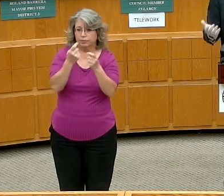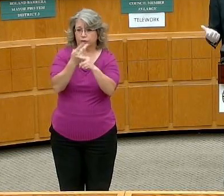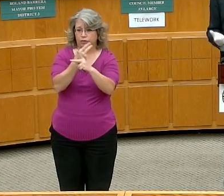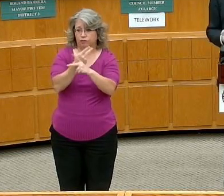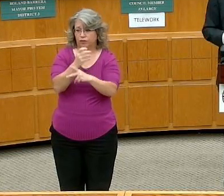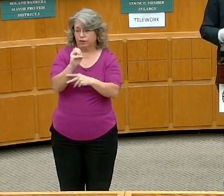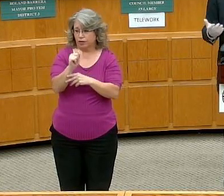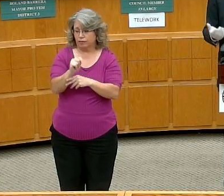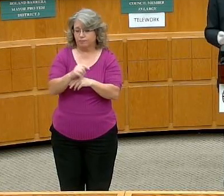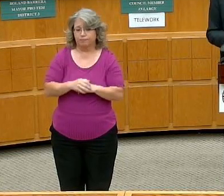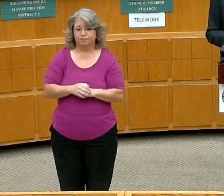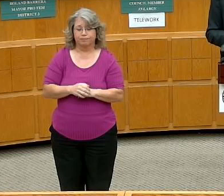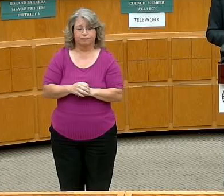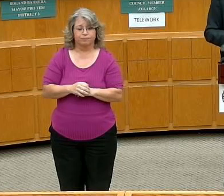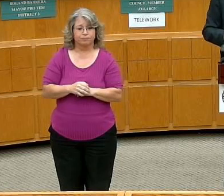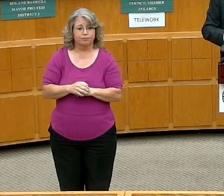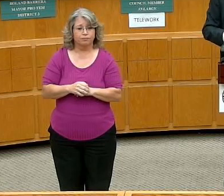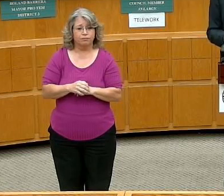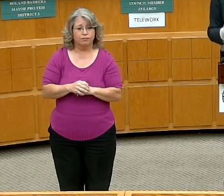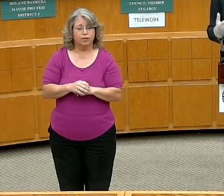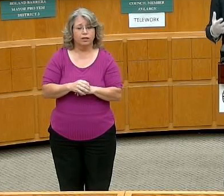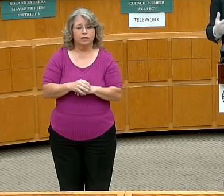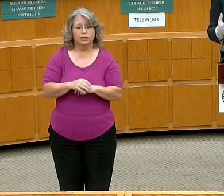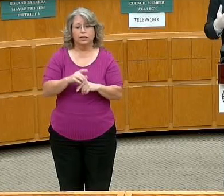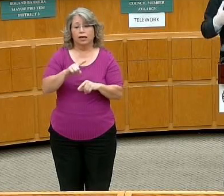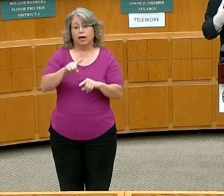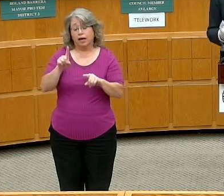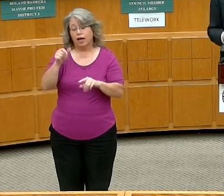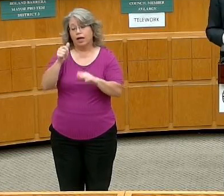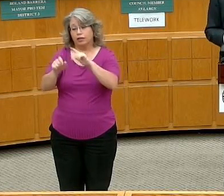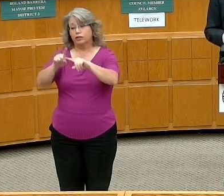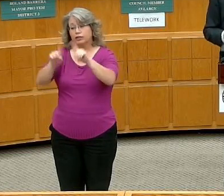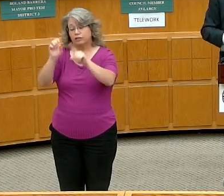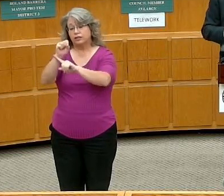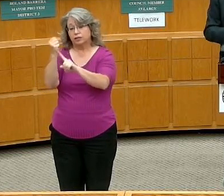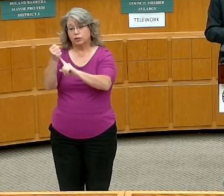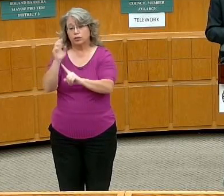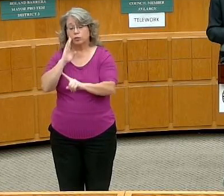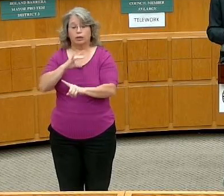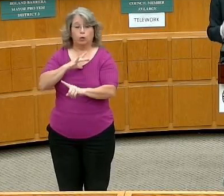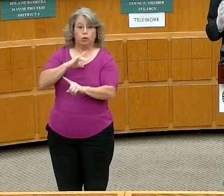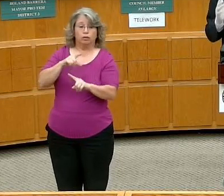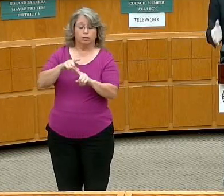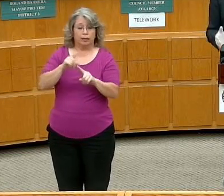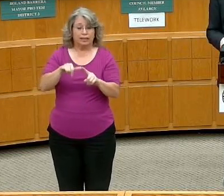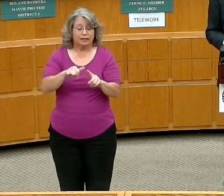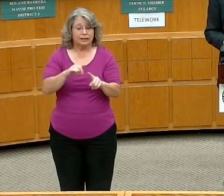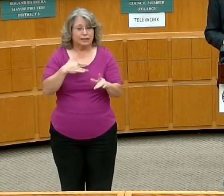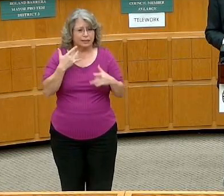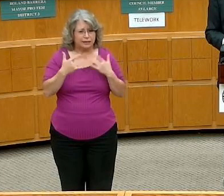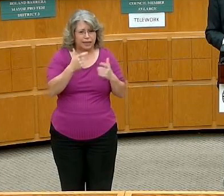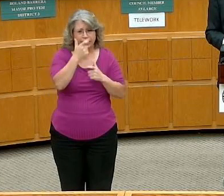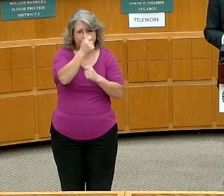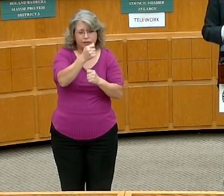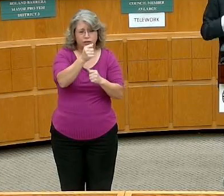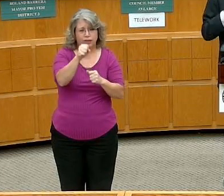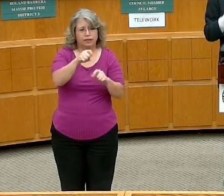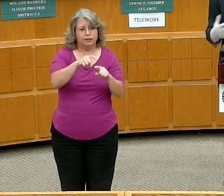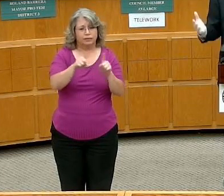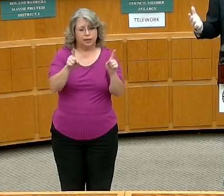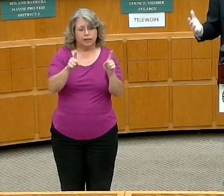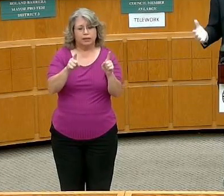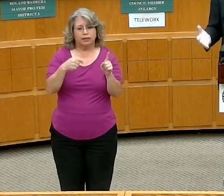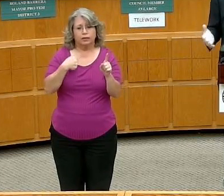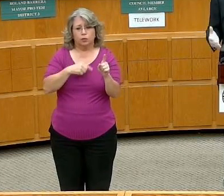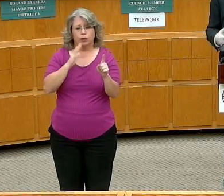been, under different circumstances, it would be pretty cool. But it is for sure, it was exciting, interesting, and we're ready to push some more and